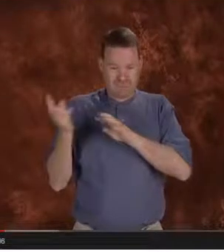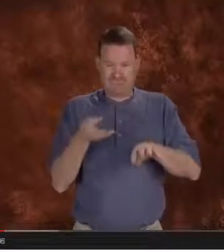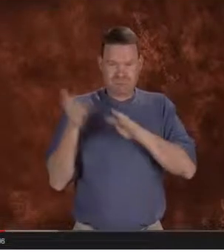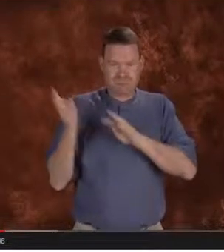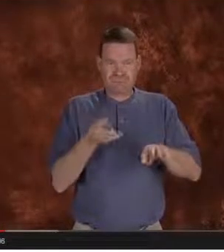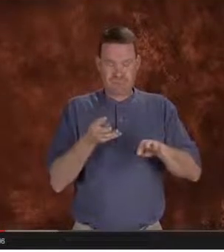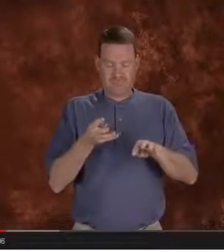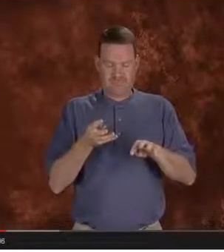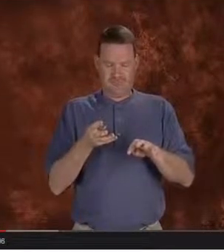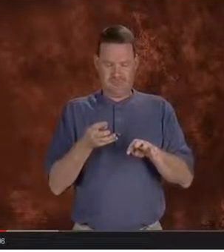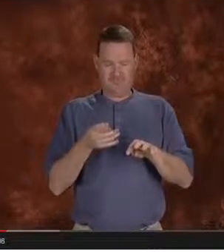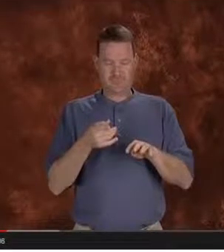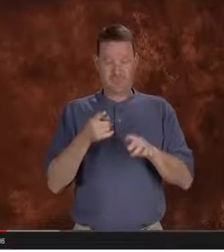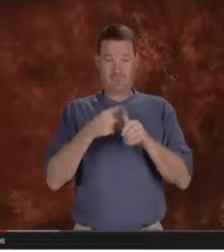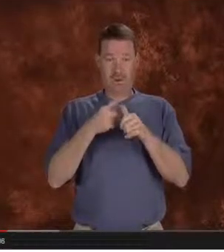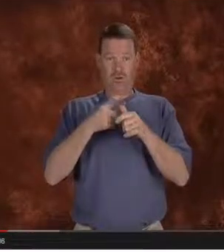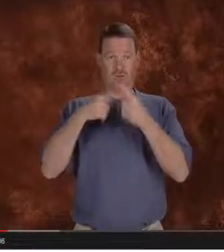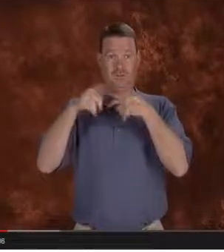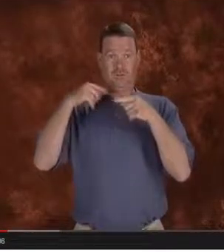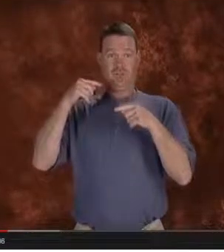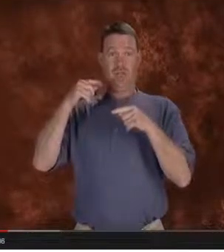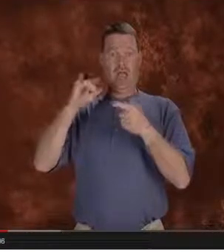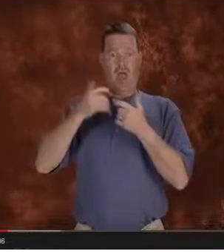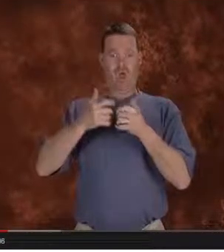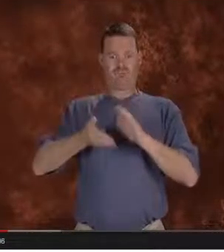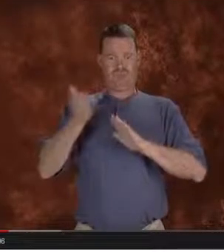It produces things like sugar.